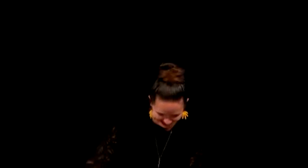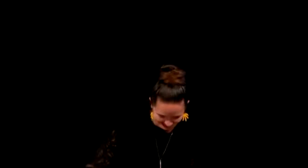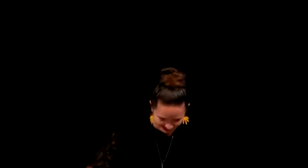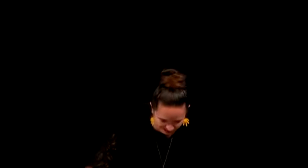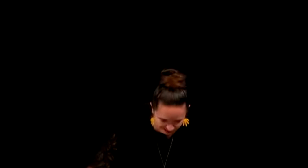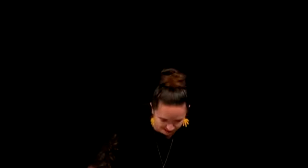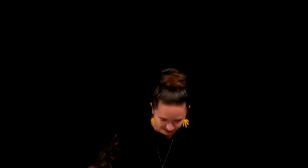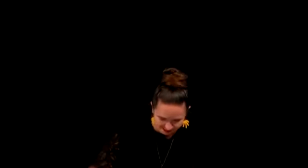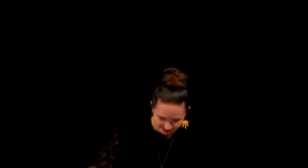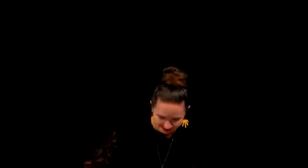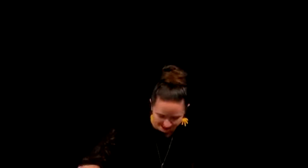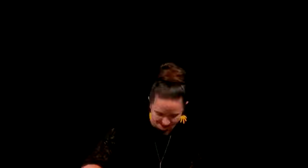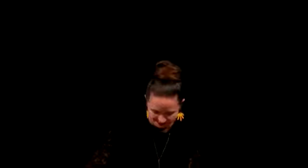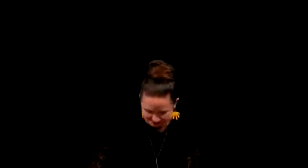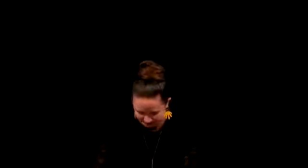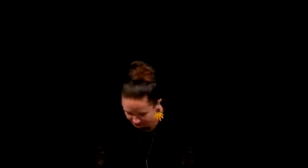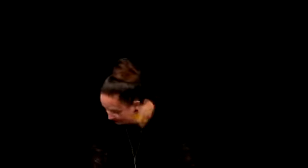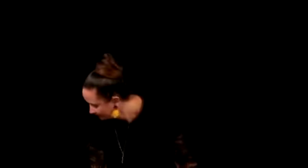up, so I do appreciate you for that.